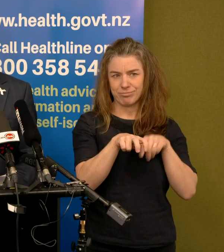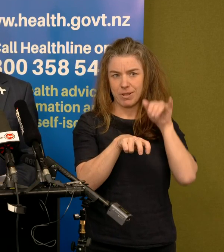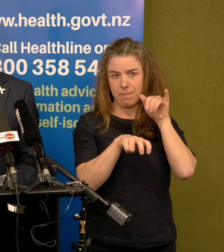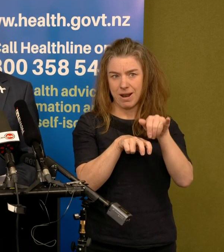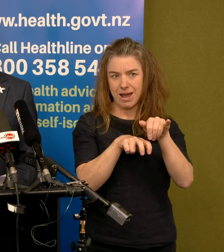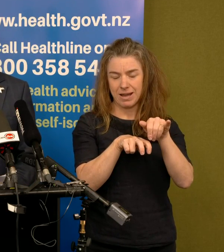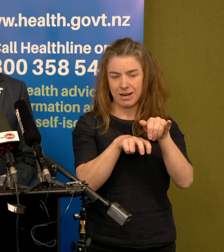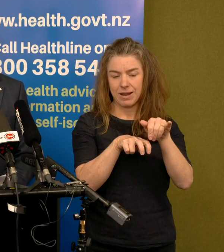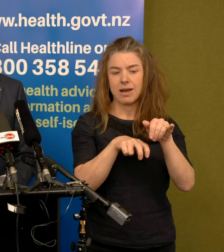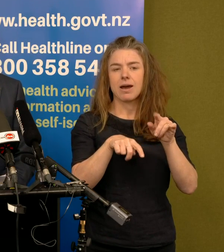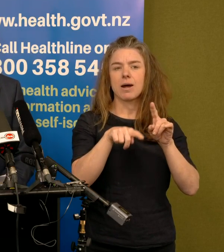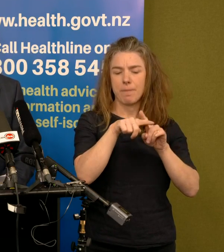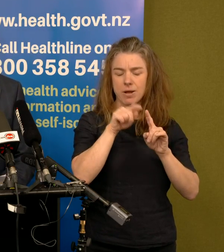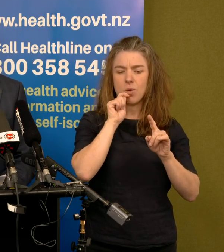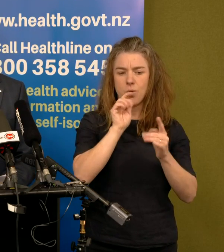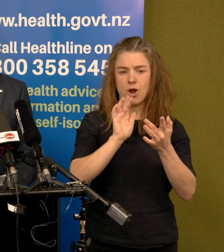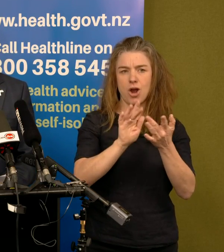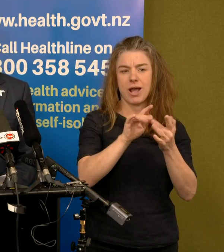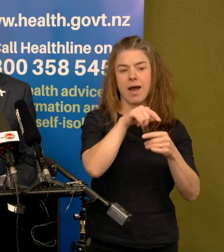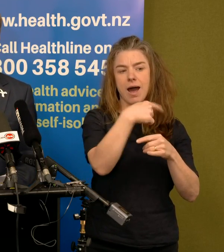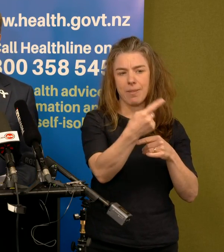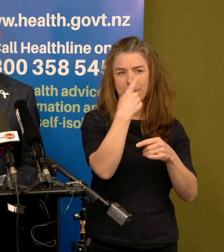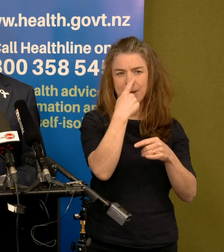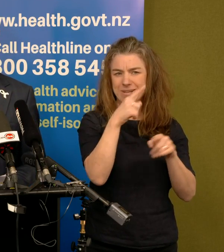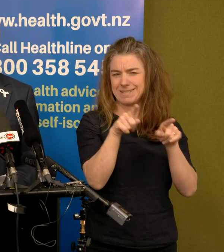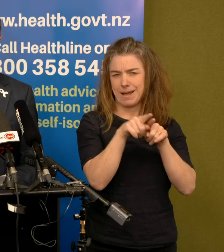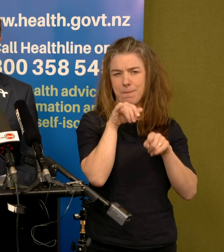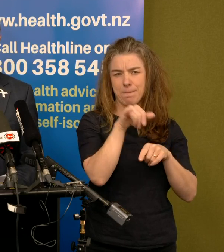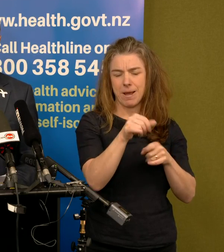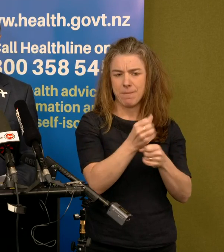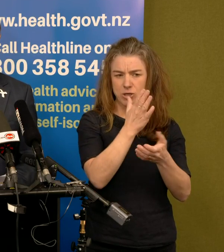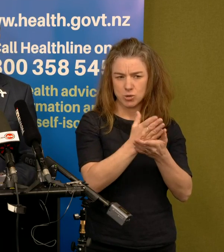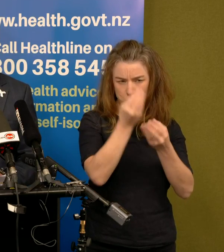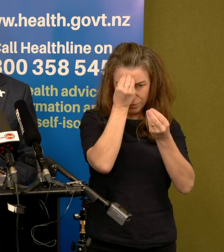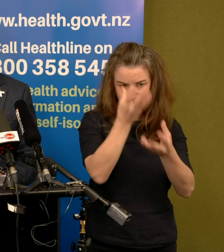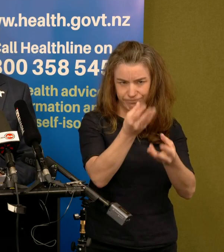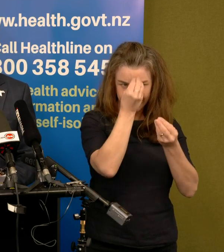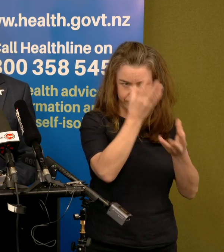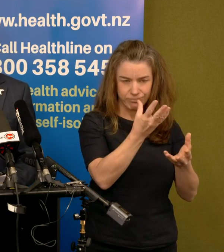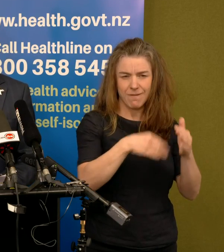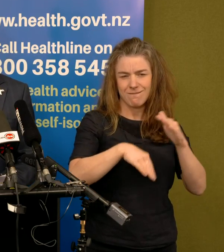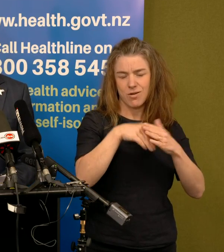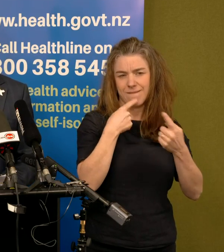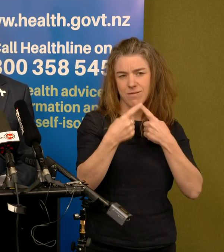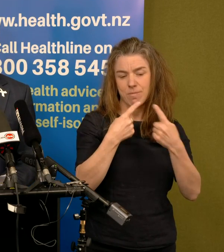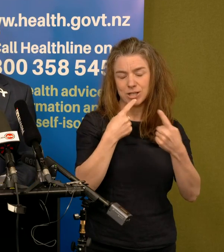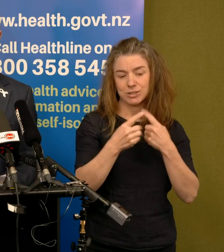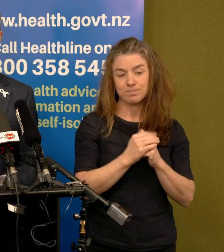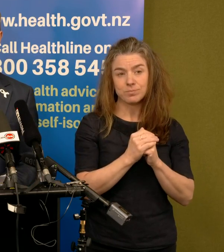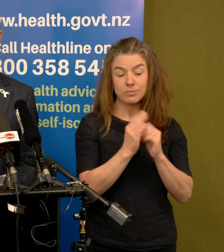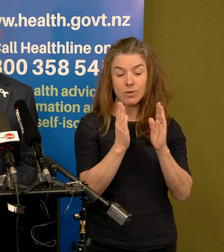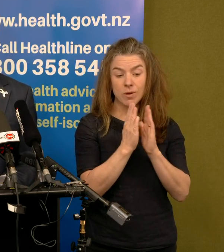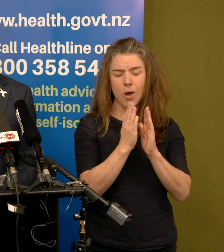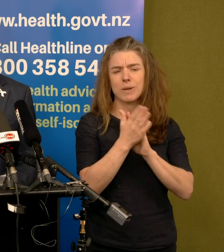staff, we will also make contact with all others on the flight just to ensure they have relevant information. A reminder, close contacts